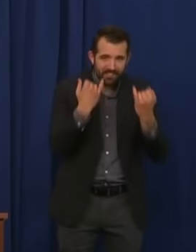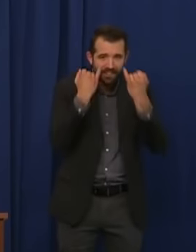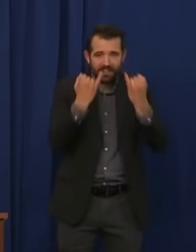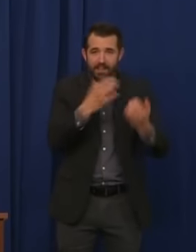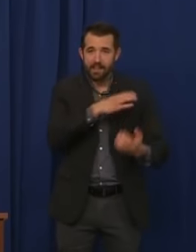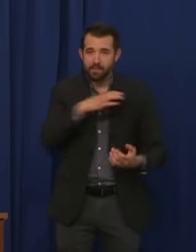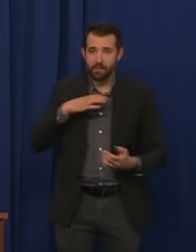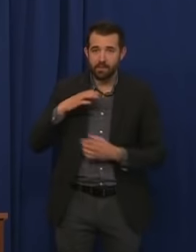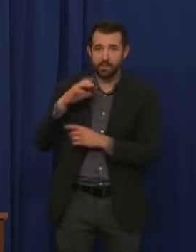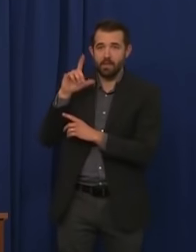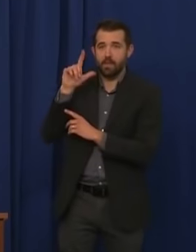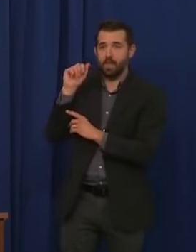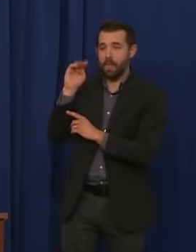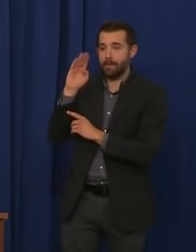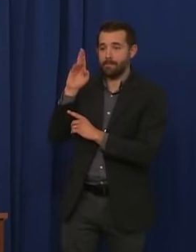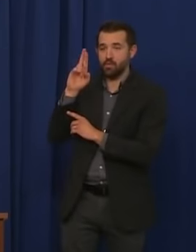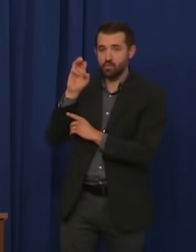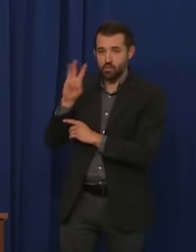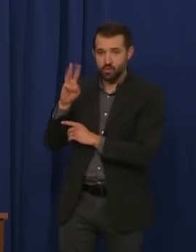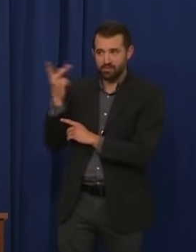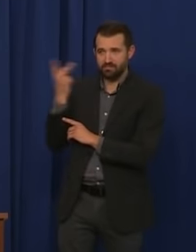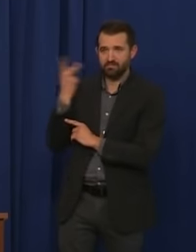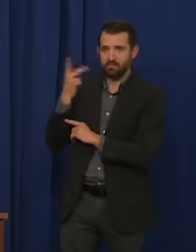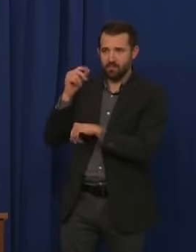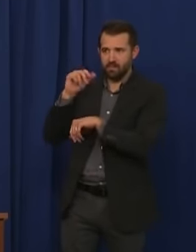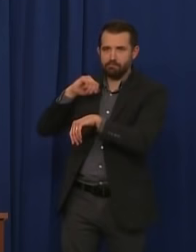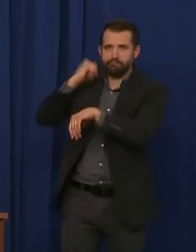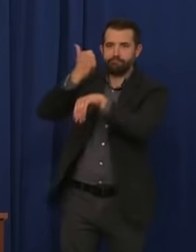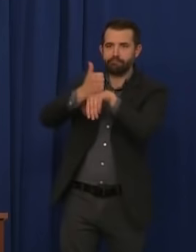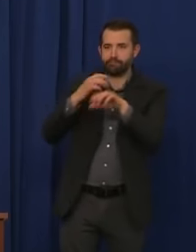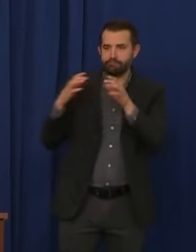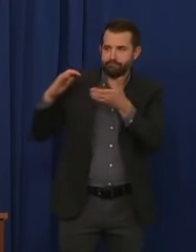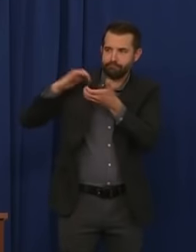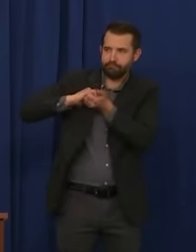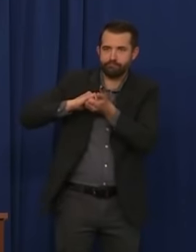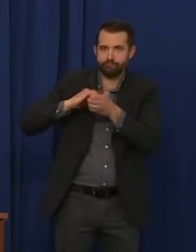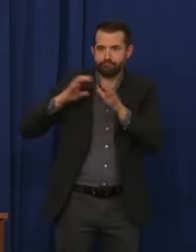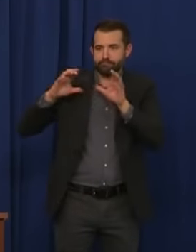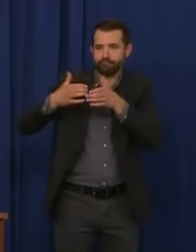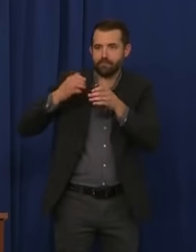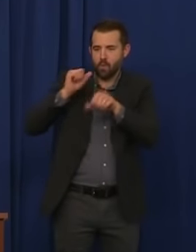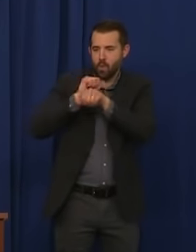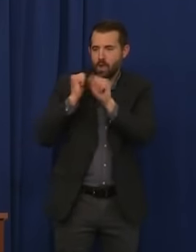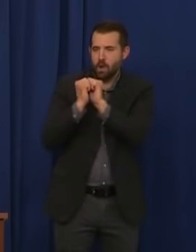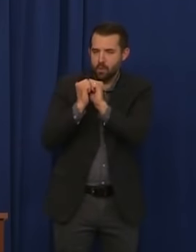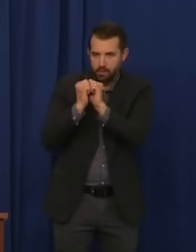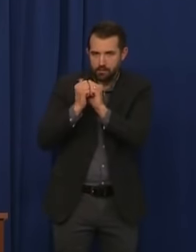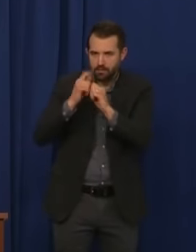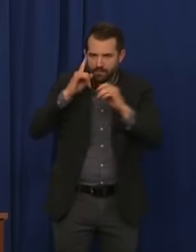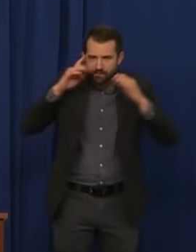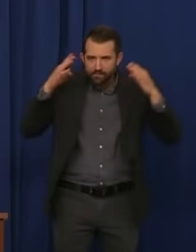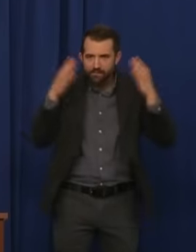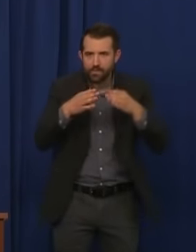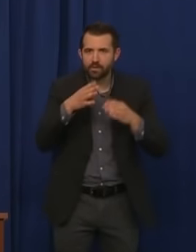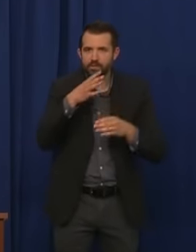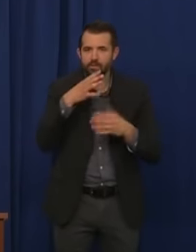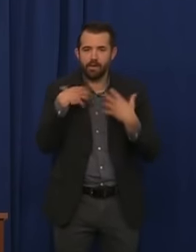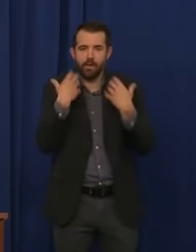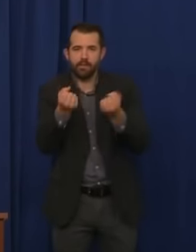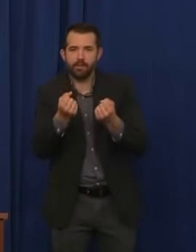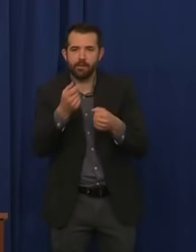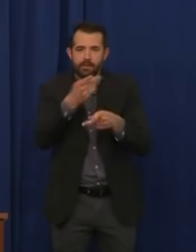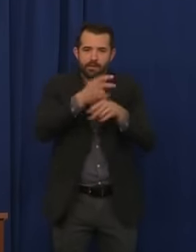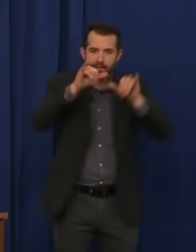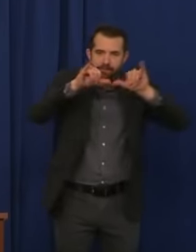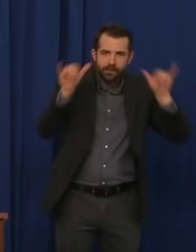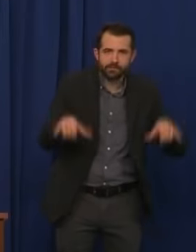I have put together kind of a joint team, Commissioner Lambrew with some healthcare focused people. And obviously, our folks are talking with